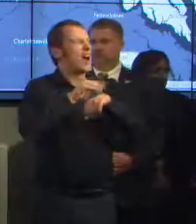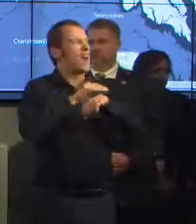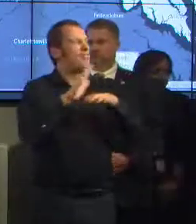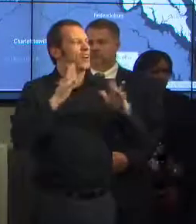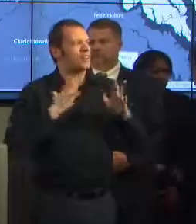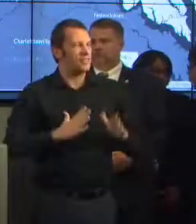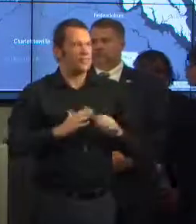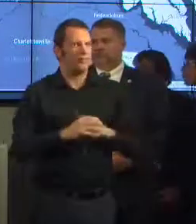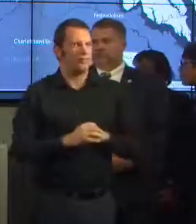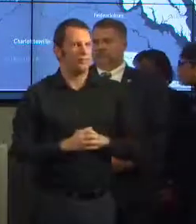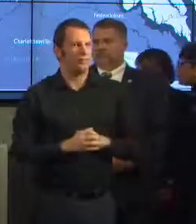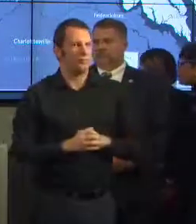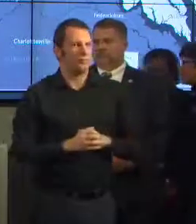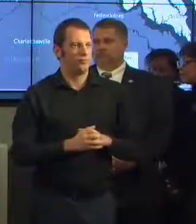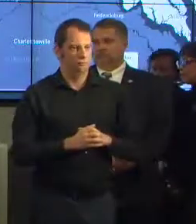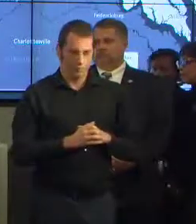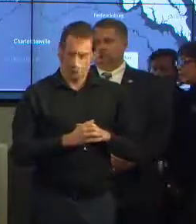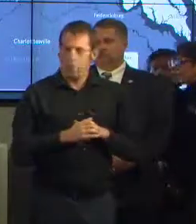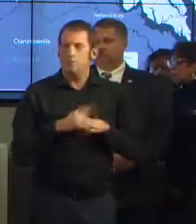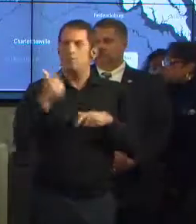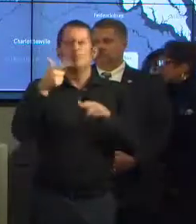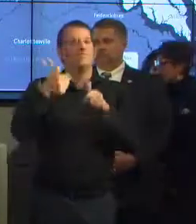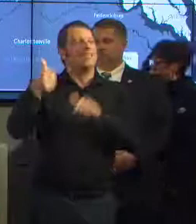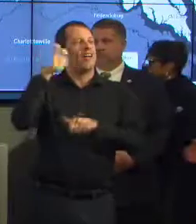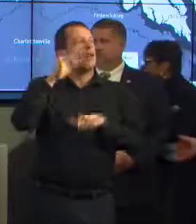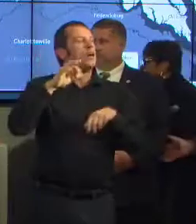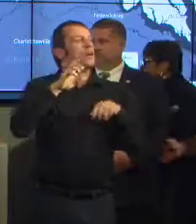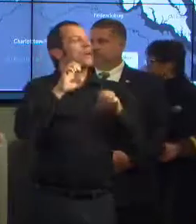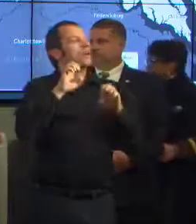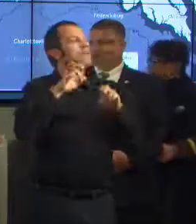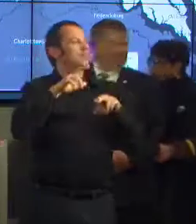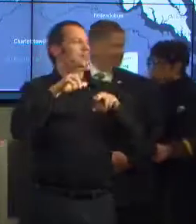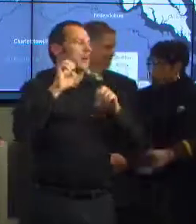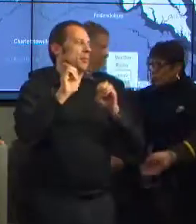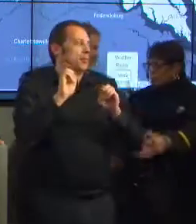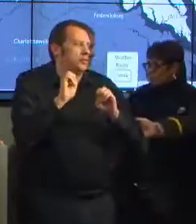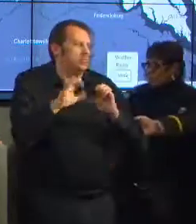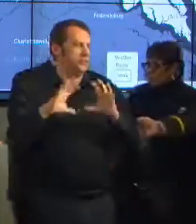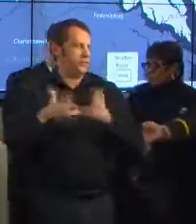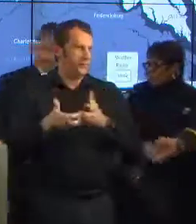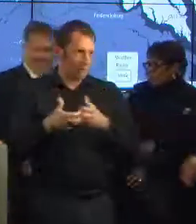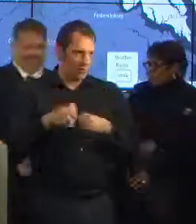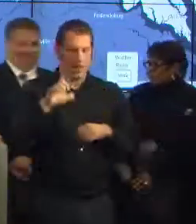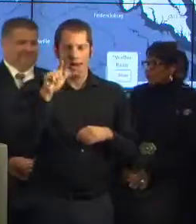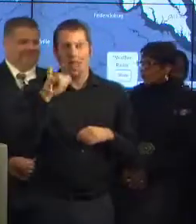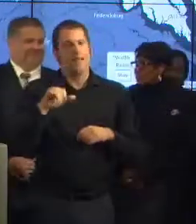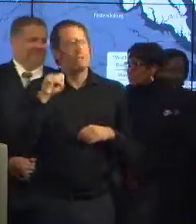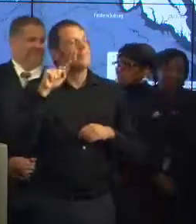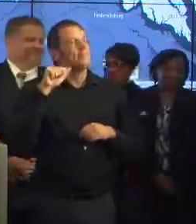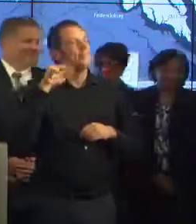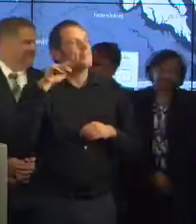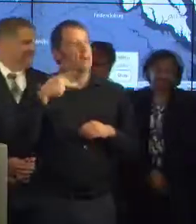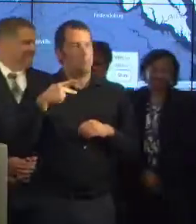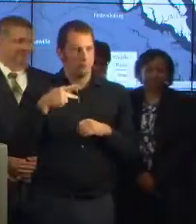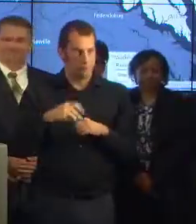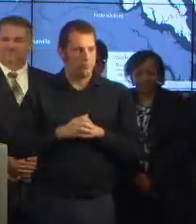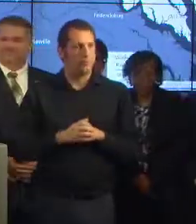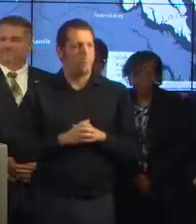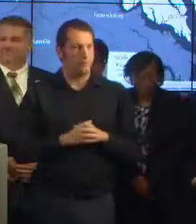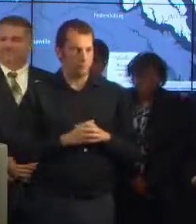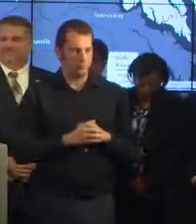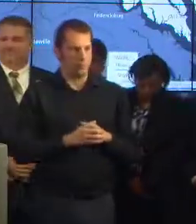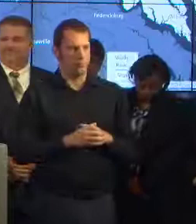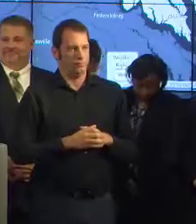or Emergency Management Advisory Council, Clay Stamp. I'm right here. Clay. Oh, okay. That's the tall guy. I have